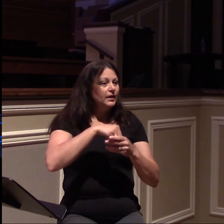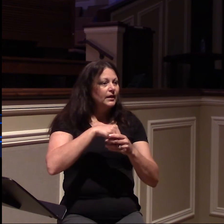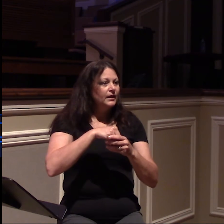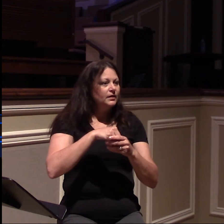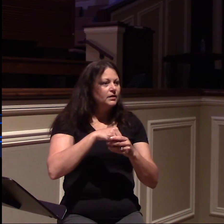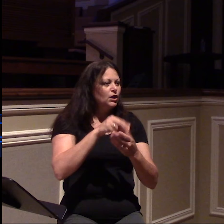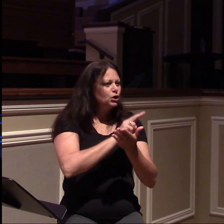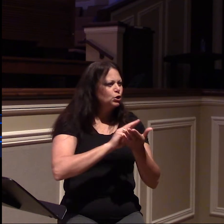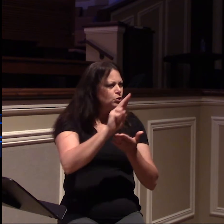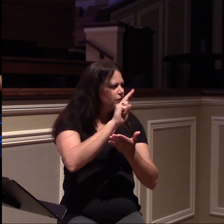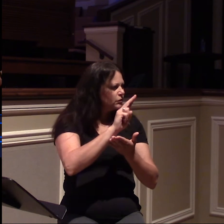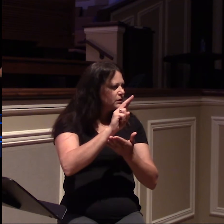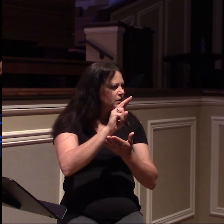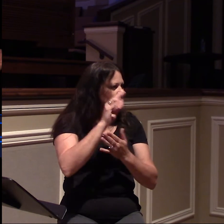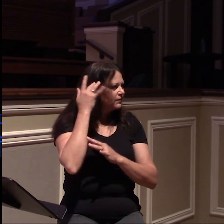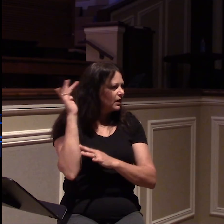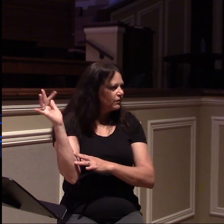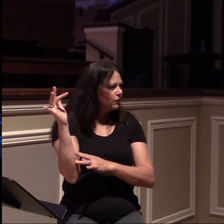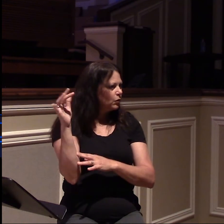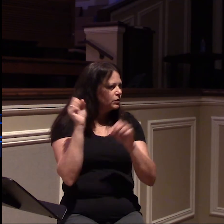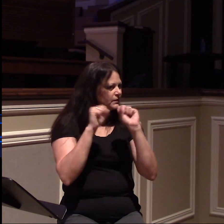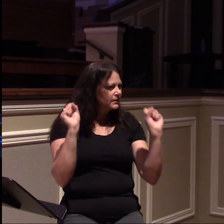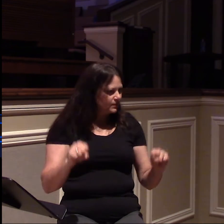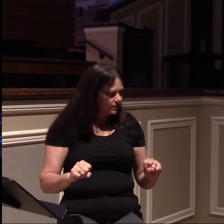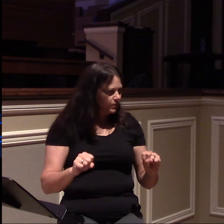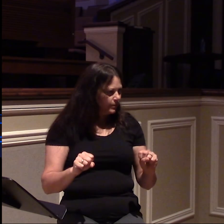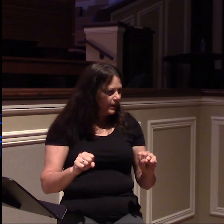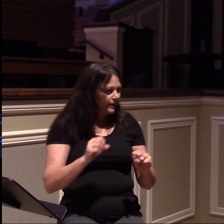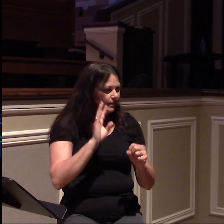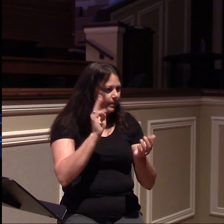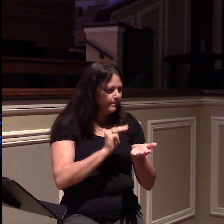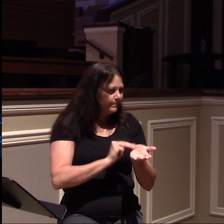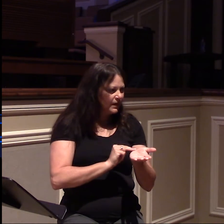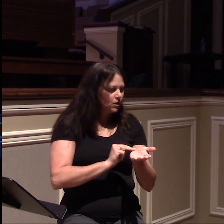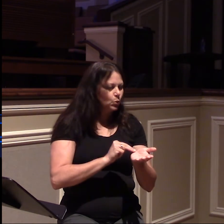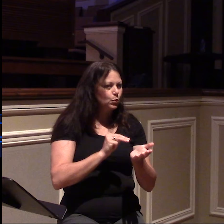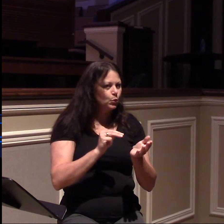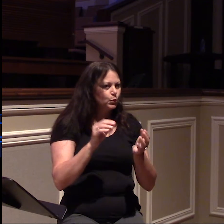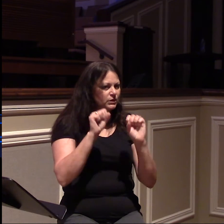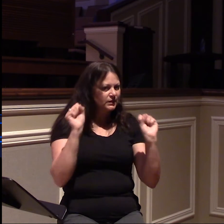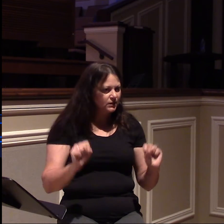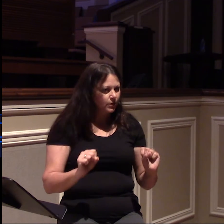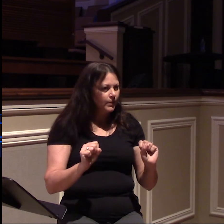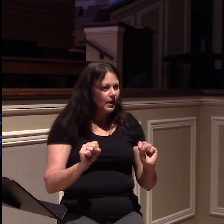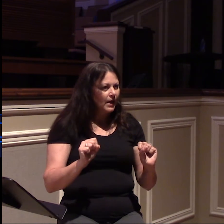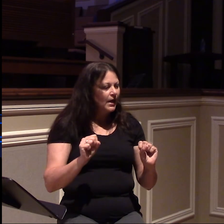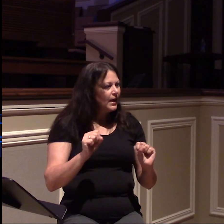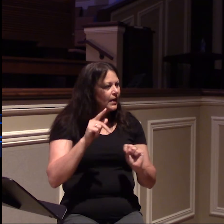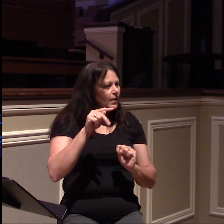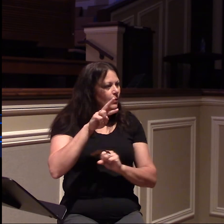the University of California system. And this professor of endocrinology